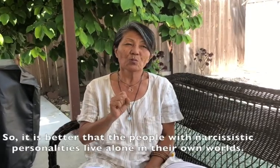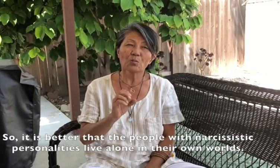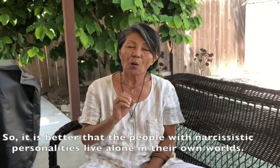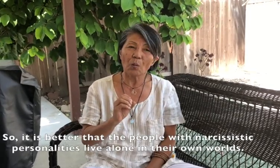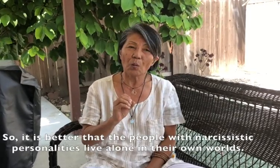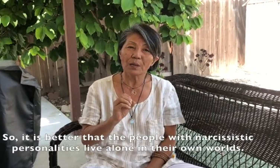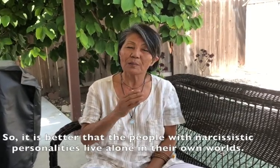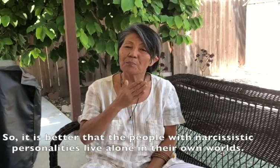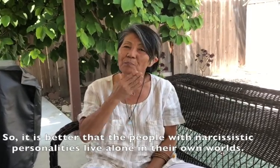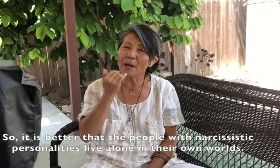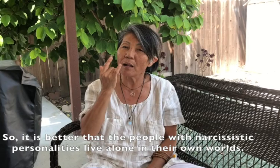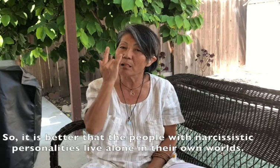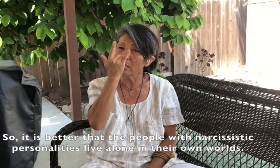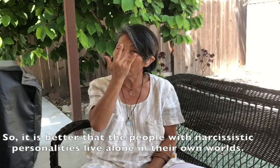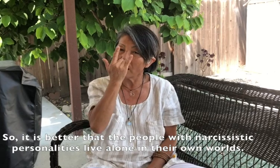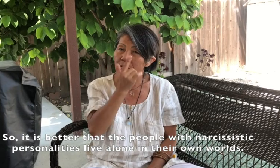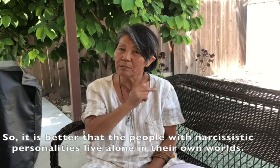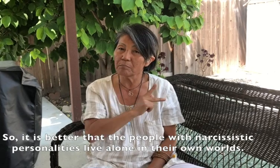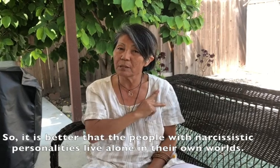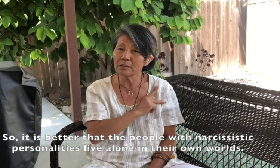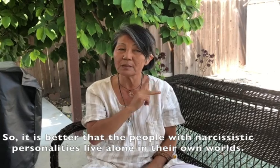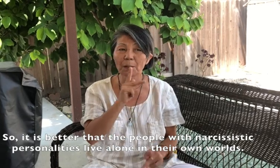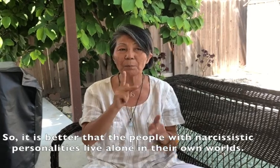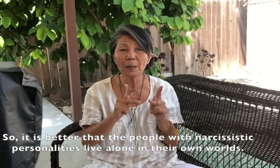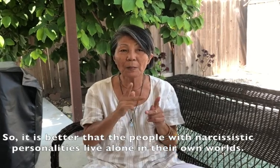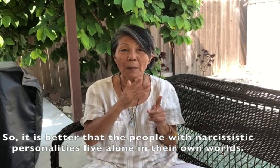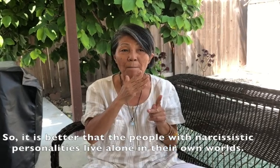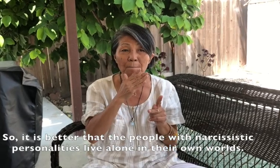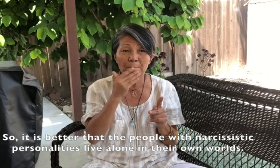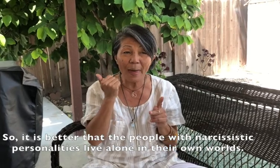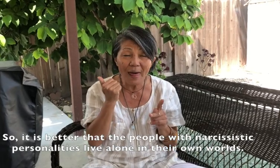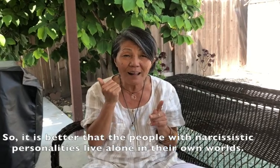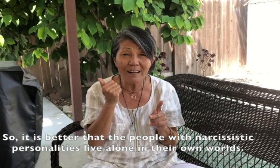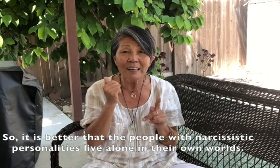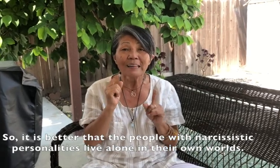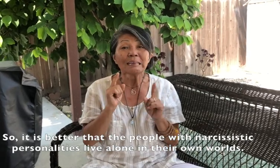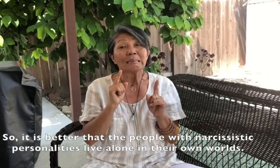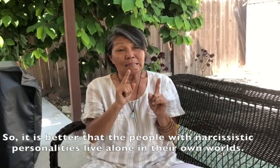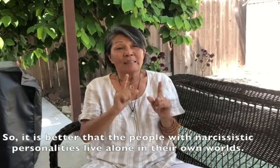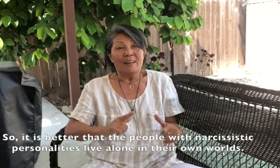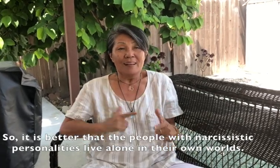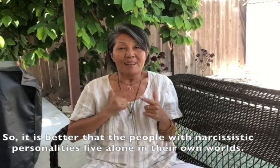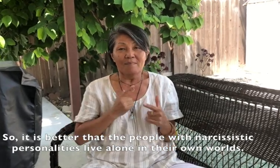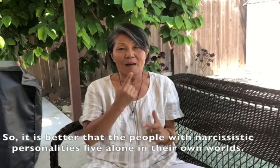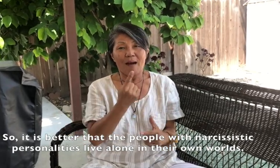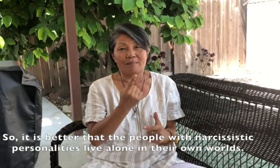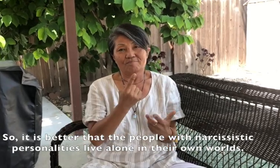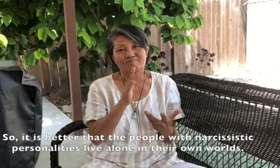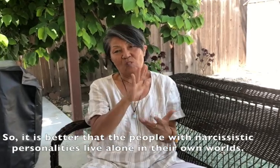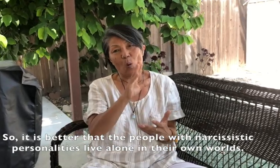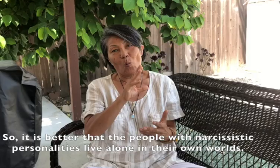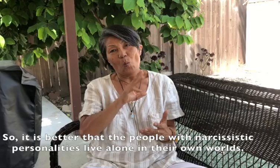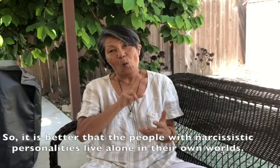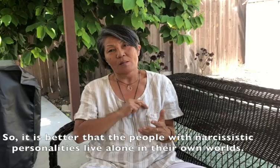So it's better that people with narcissistic personalities live alone in their own worlds.